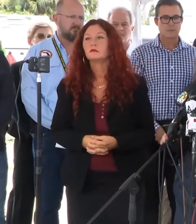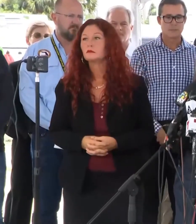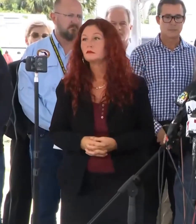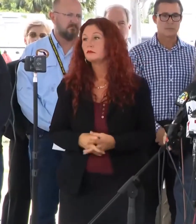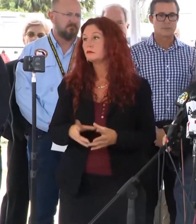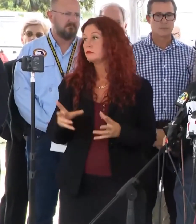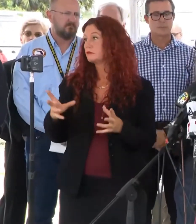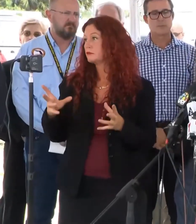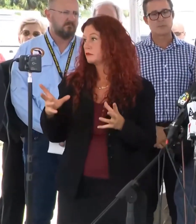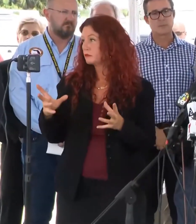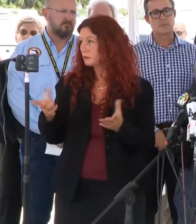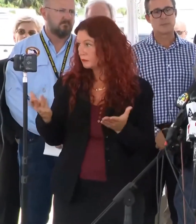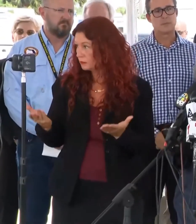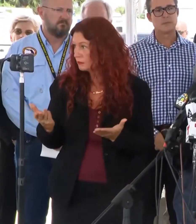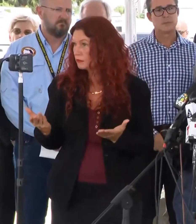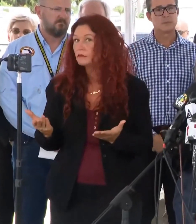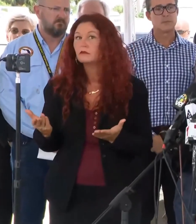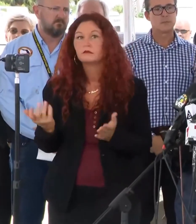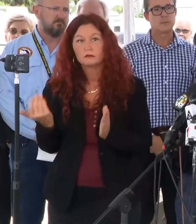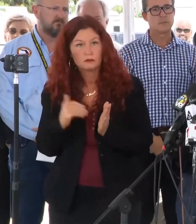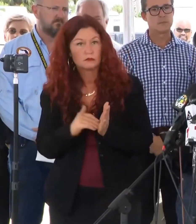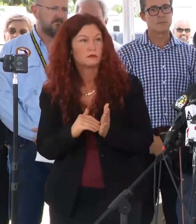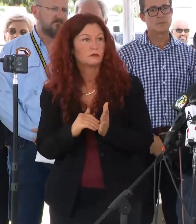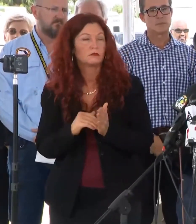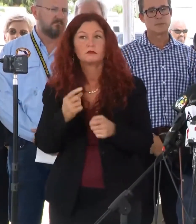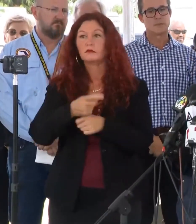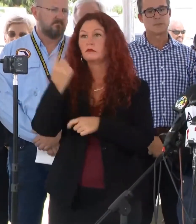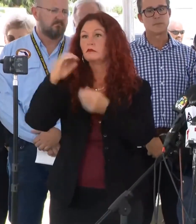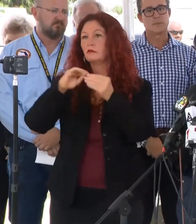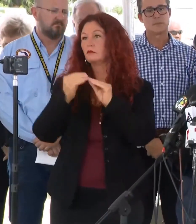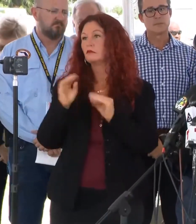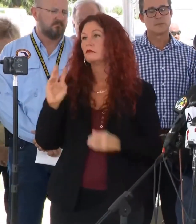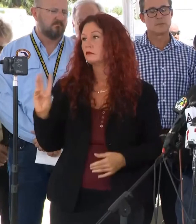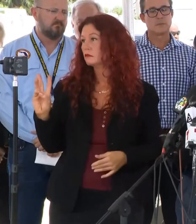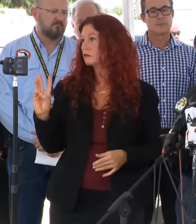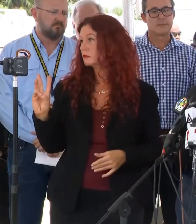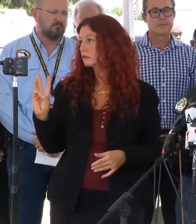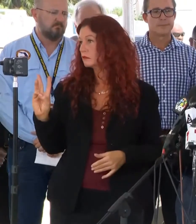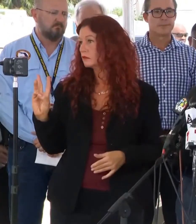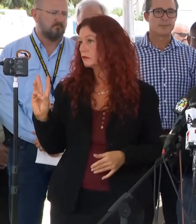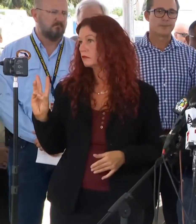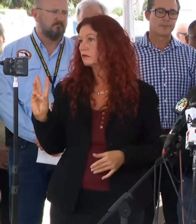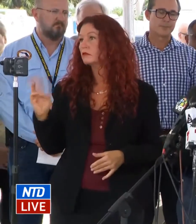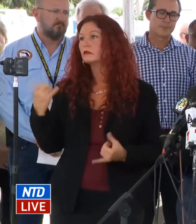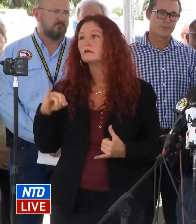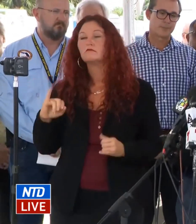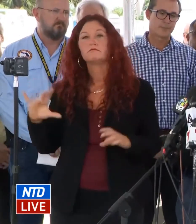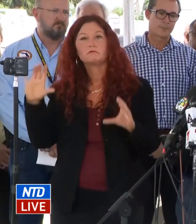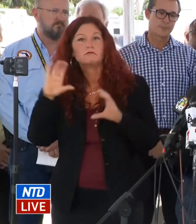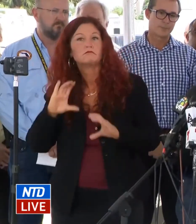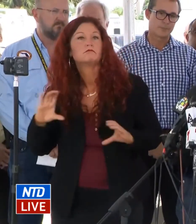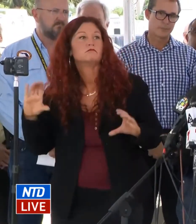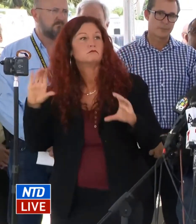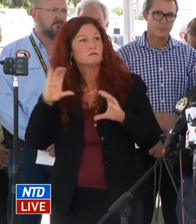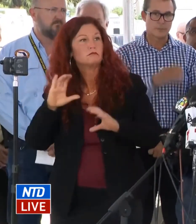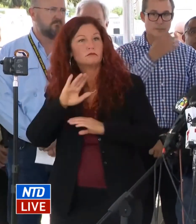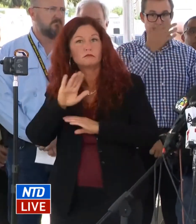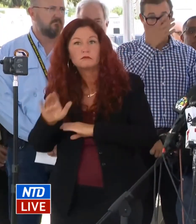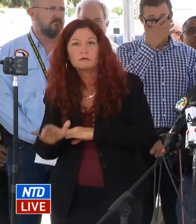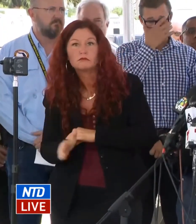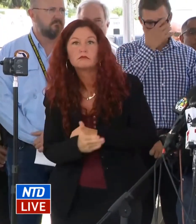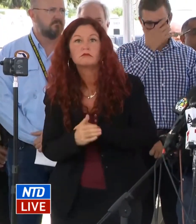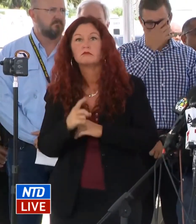Here we are, day 6, and the search and rescue continues. It continued throughout the night, throughout the